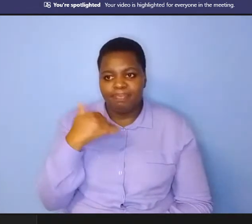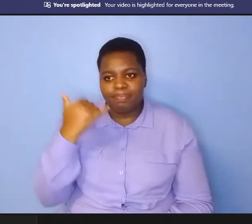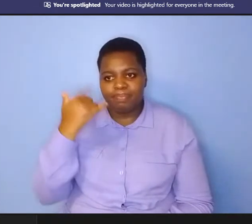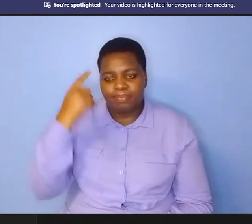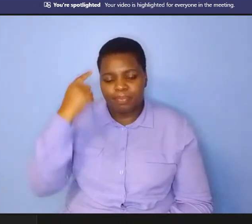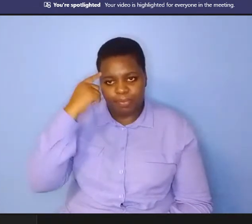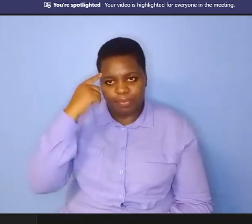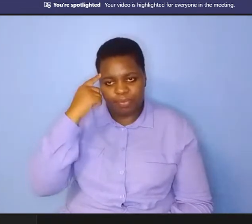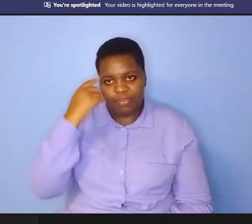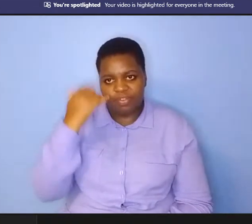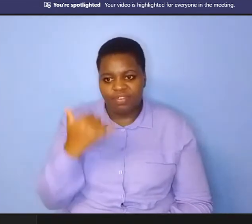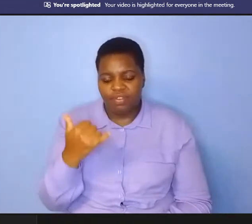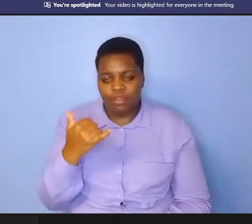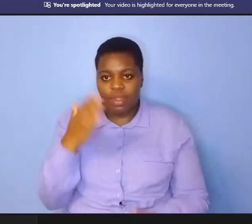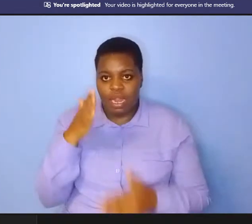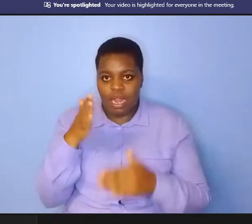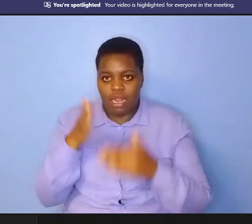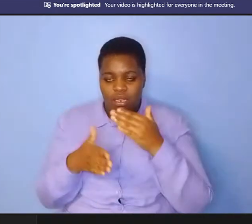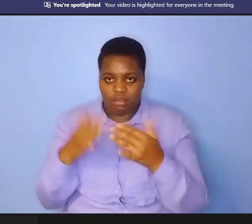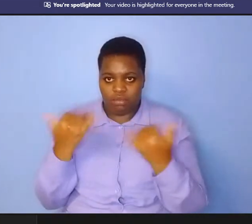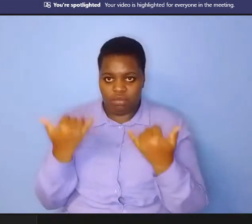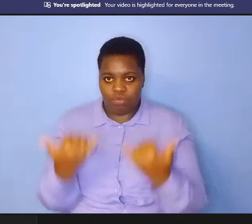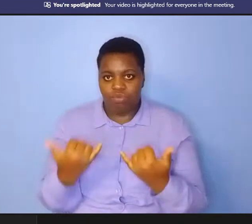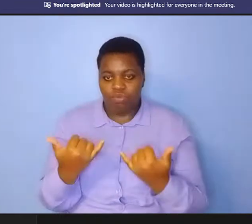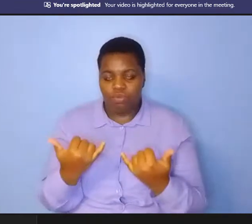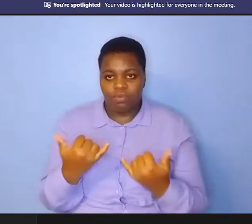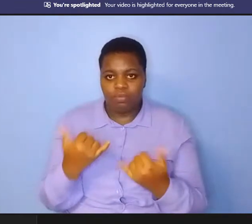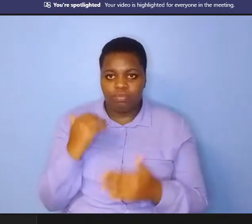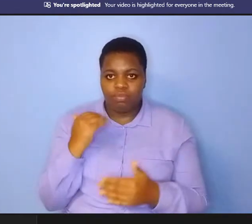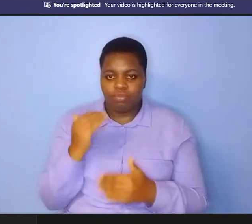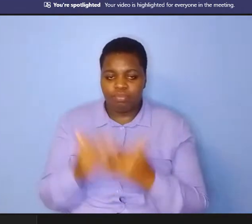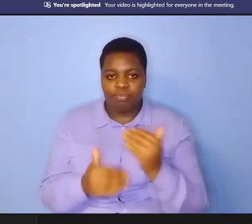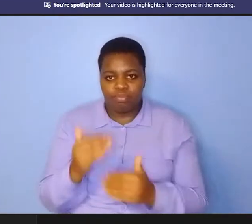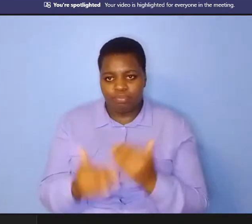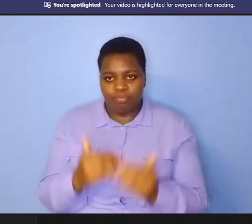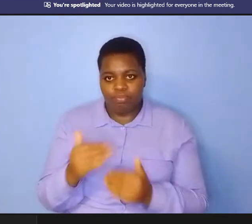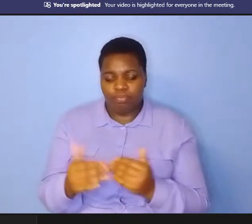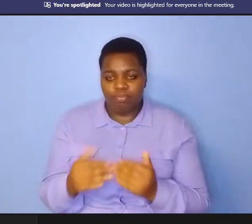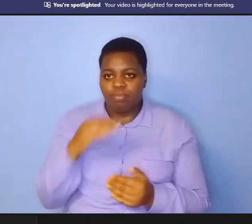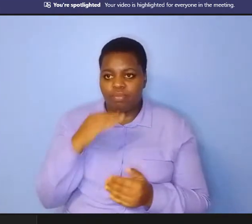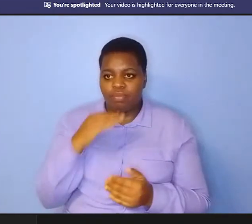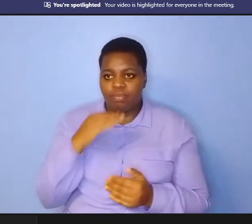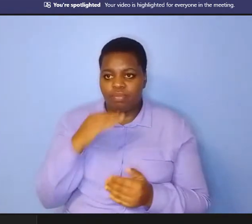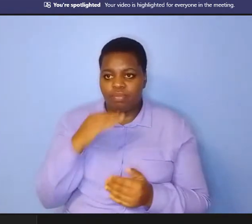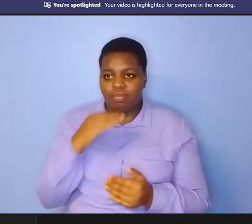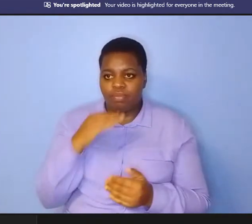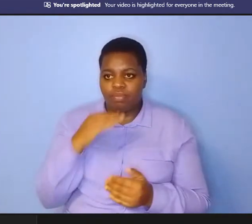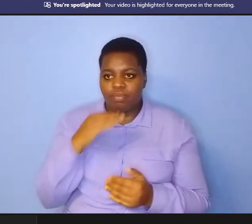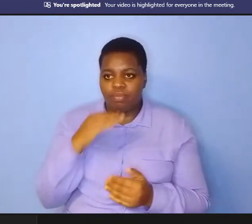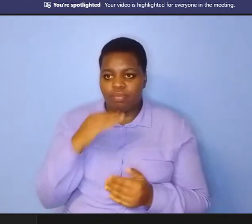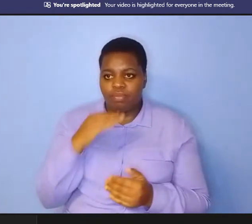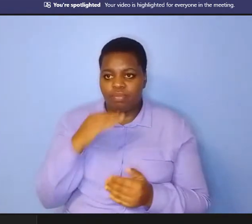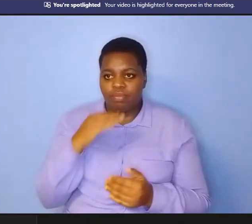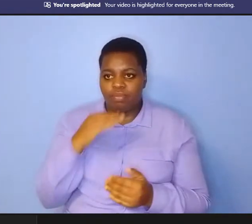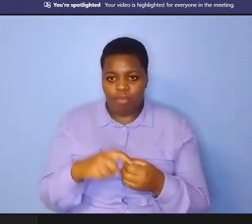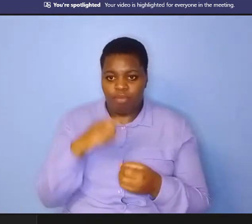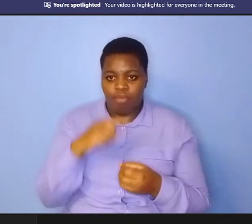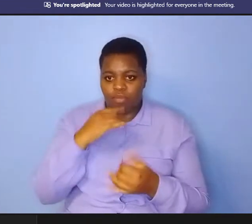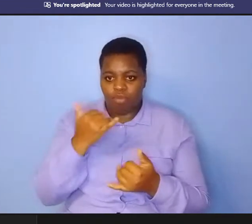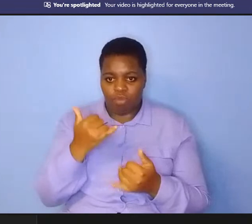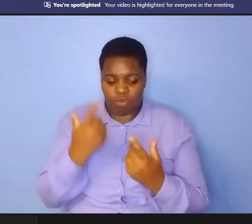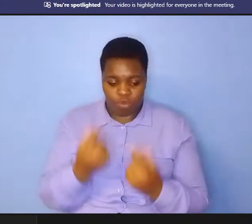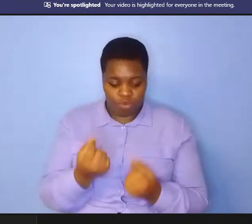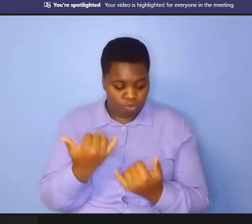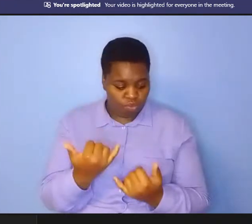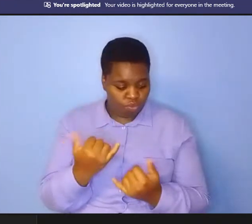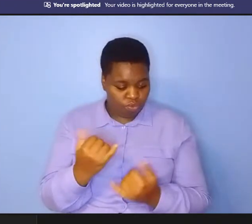we have come to the end of today's proceedings. The participant who was scheduled for this afternoon